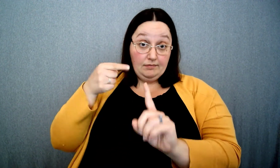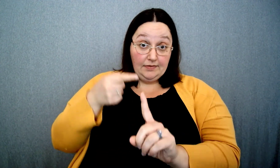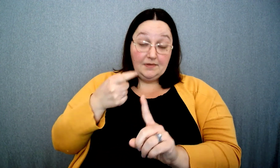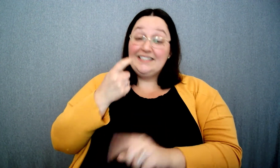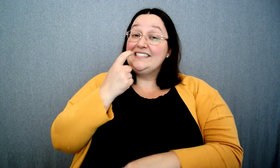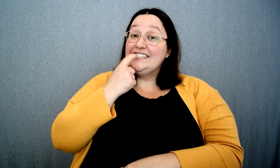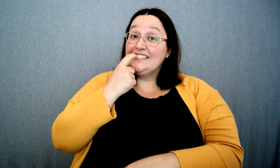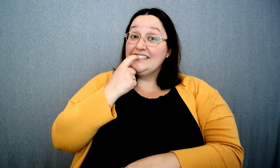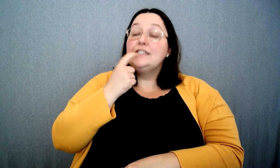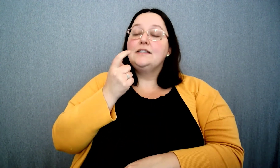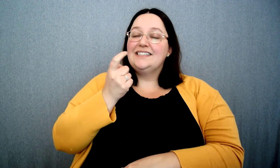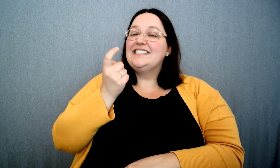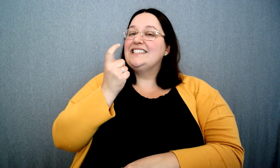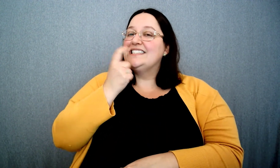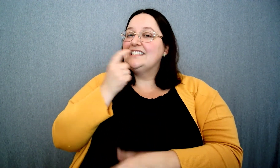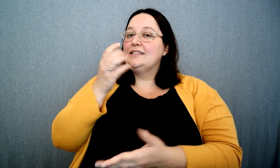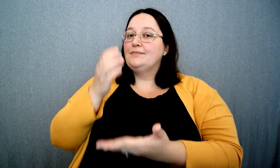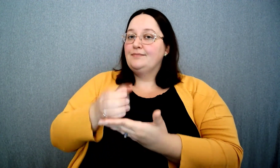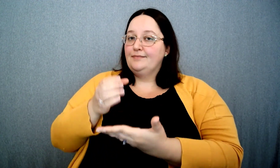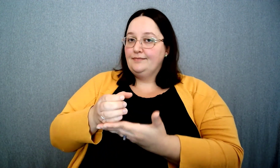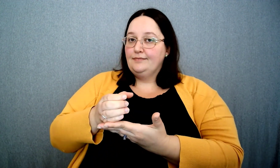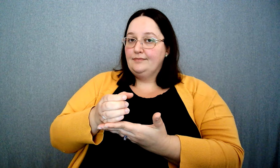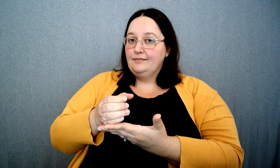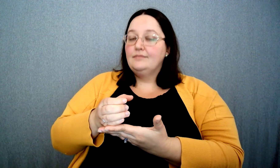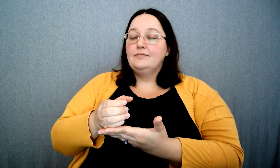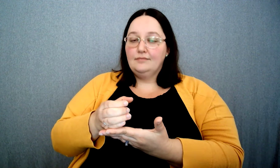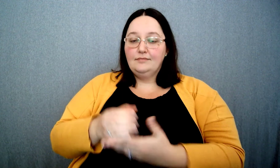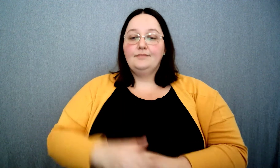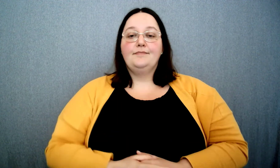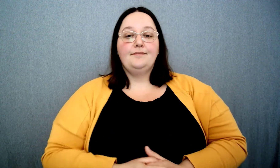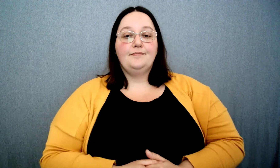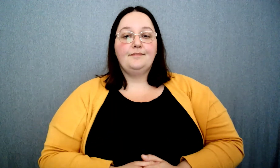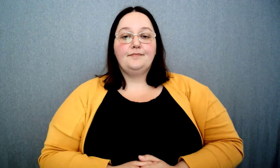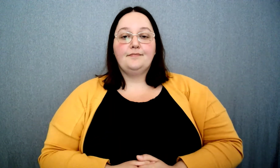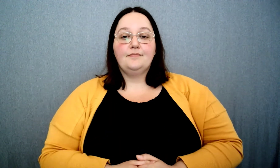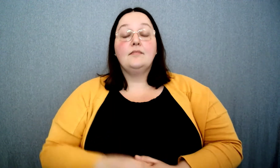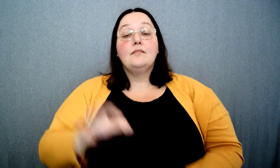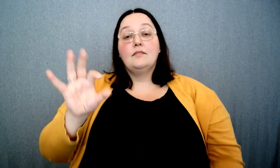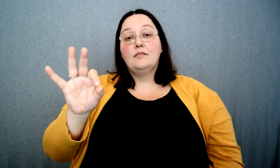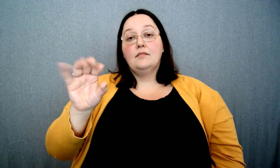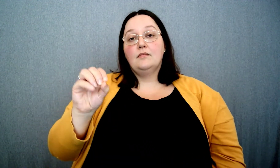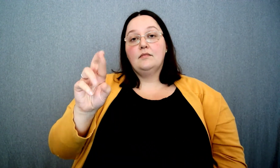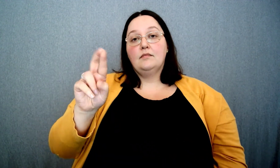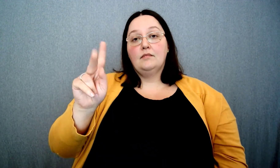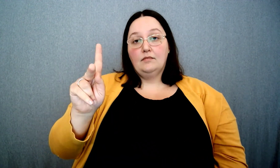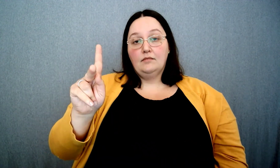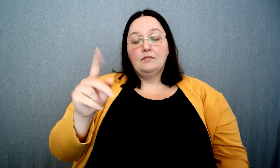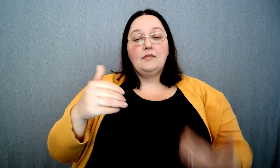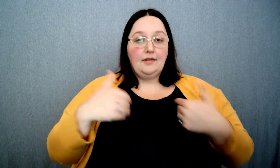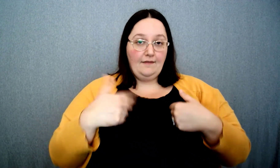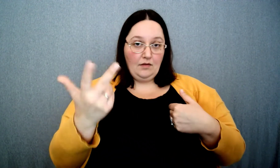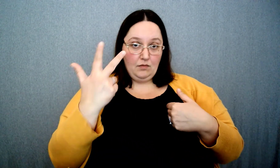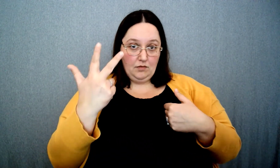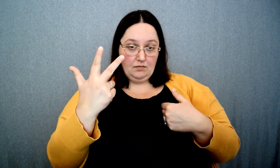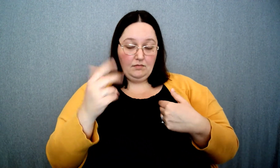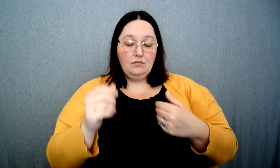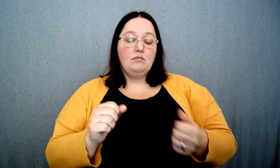but a specific glass is signed with the X on the teeth 1 time, then signing cup. There are 3 signs for